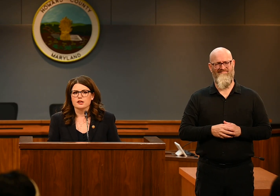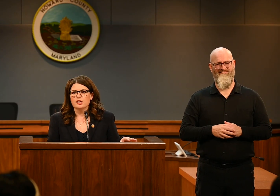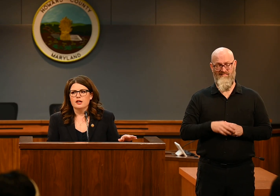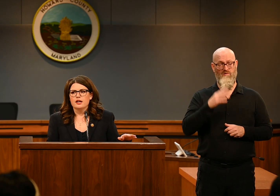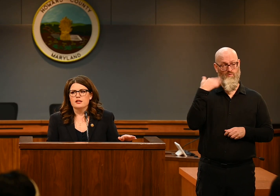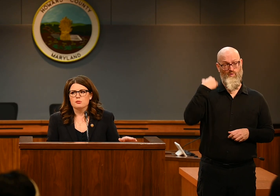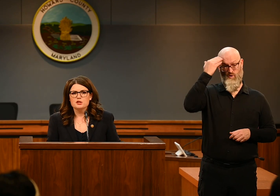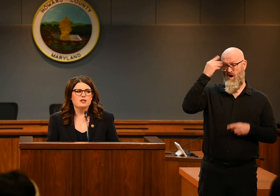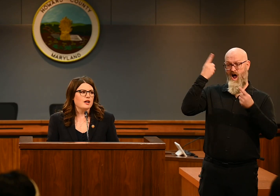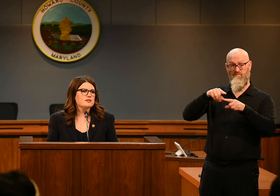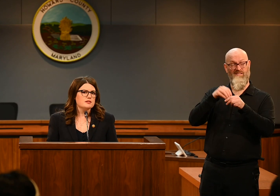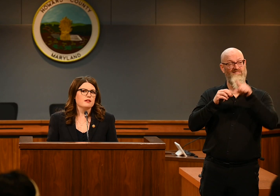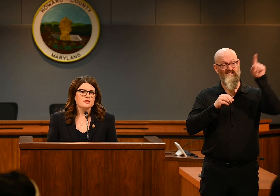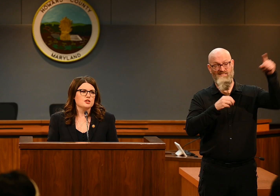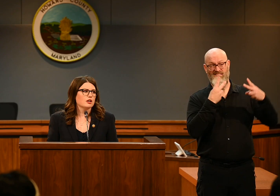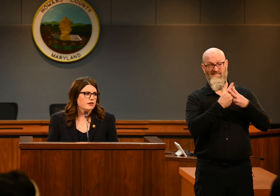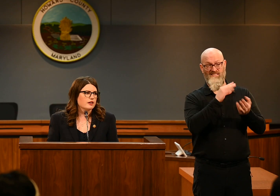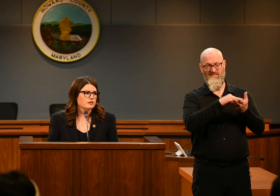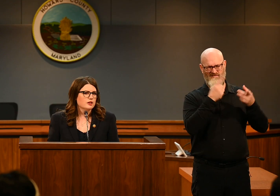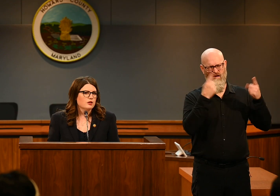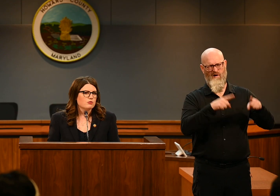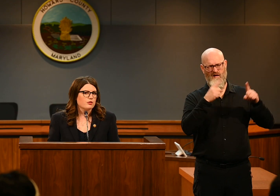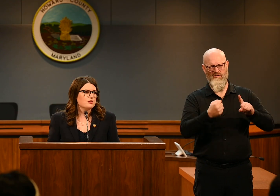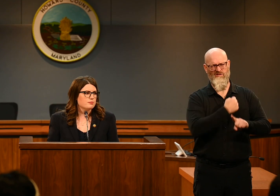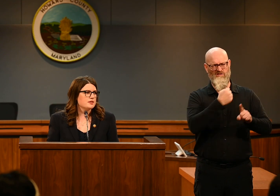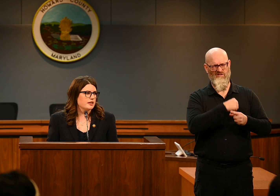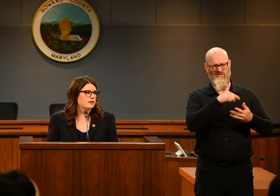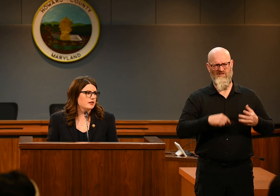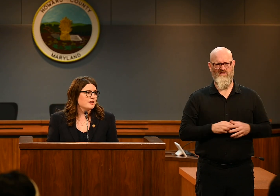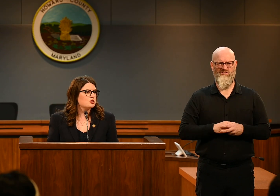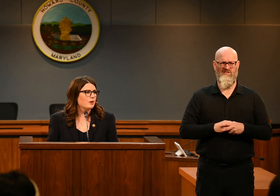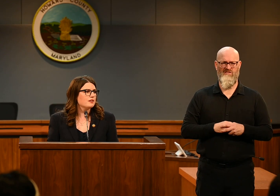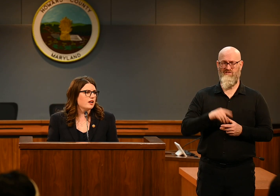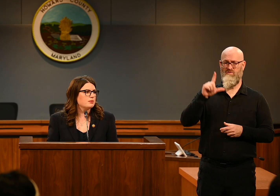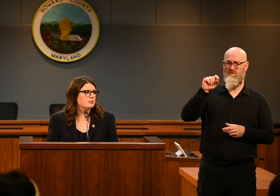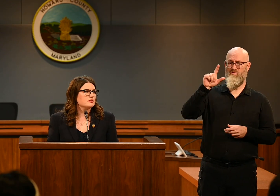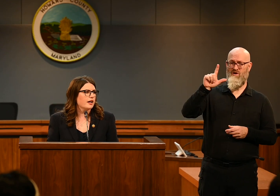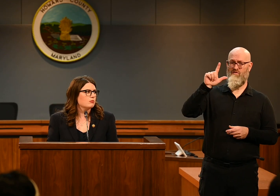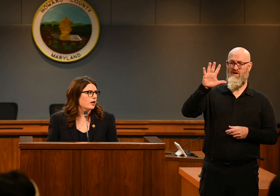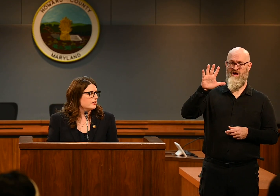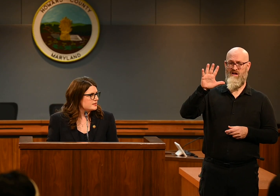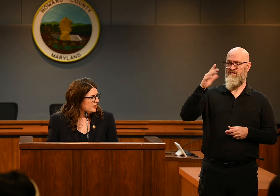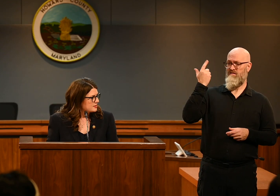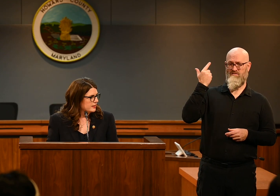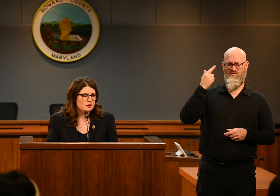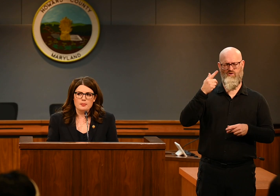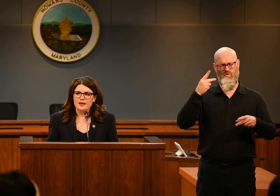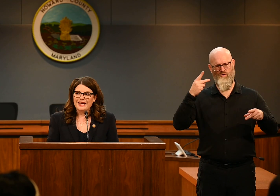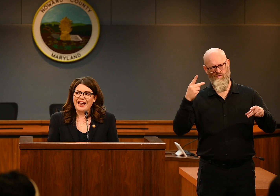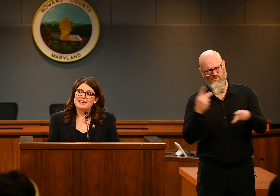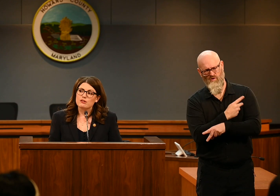was here. 2025 was the deadliest year on record for those who've been detained in ICE. 25 people died while in ICE